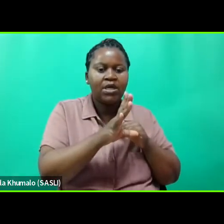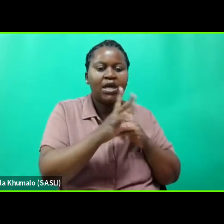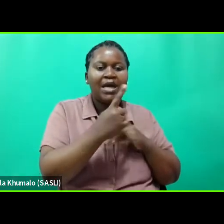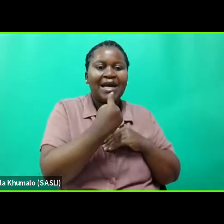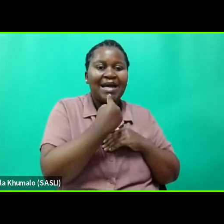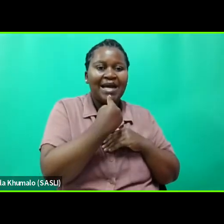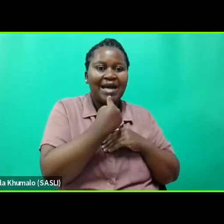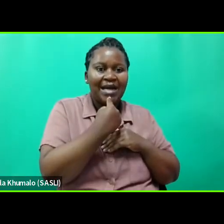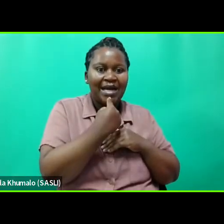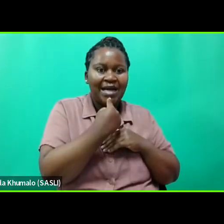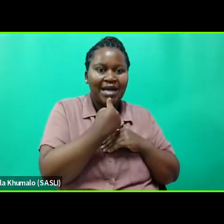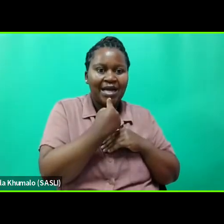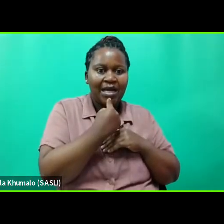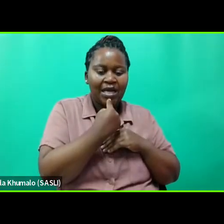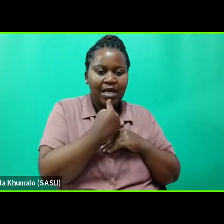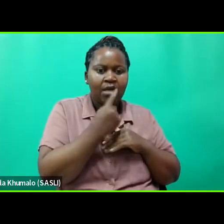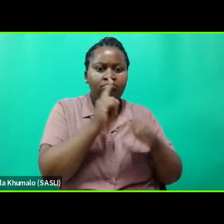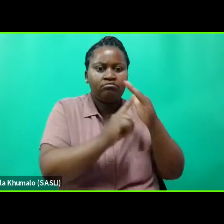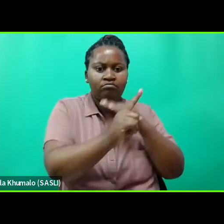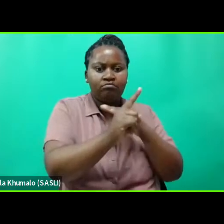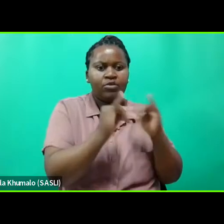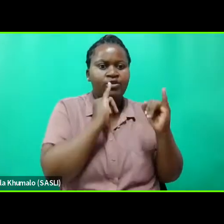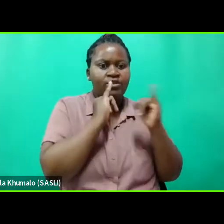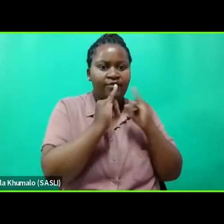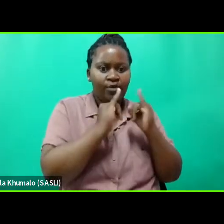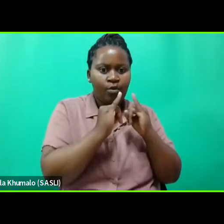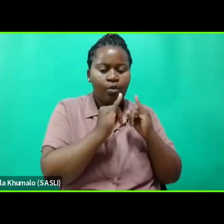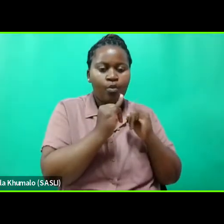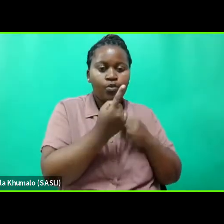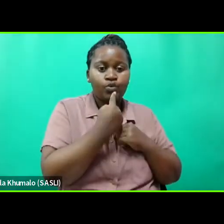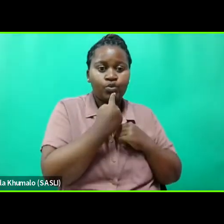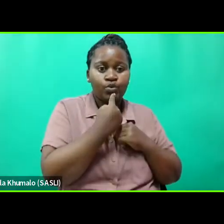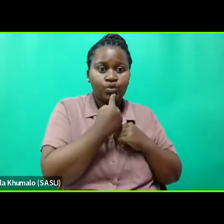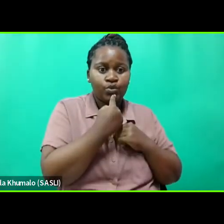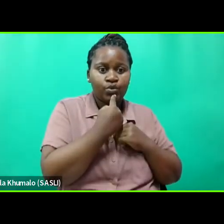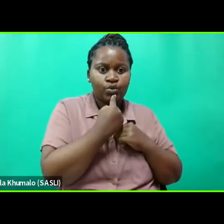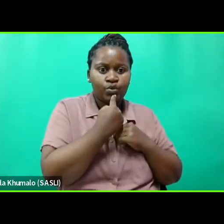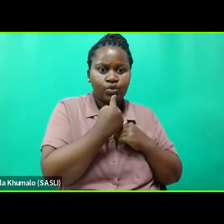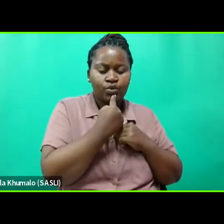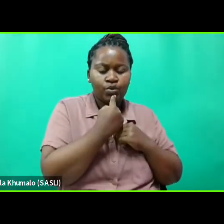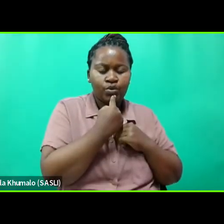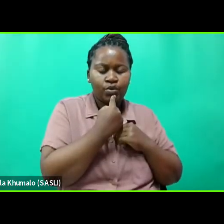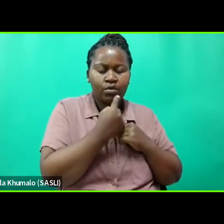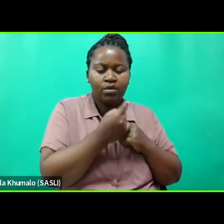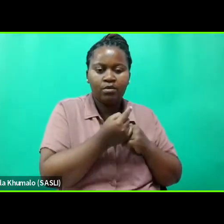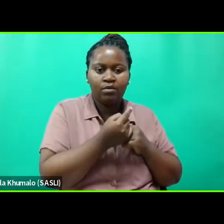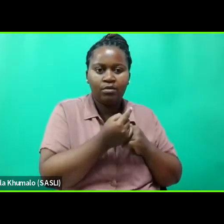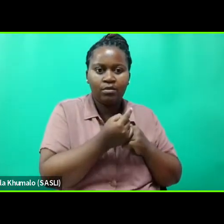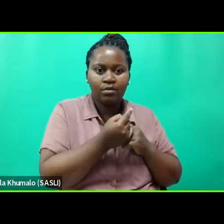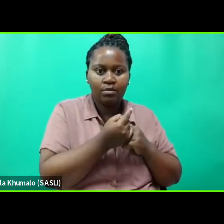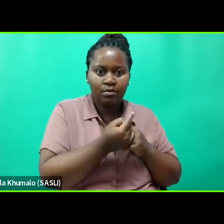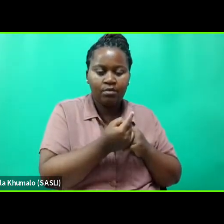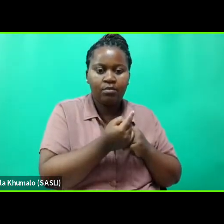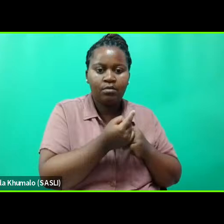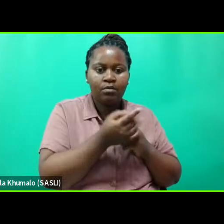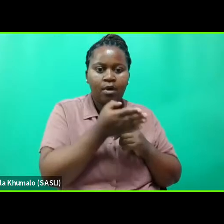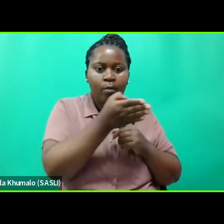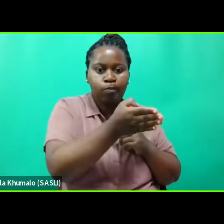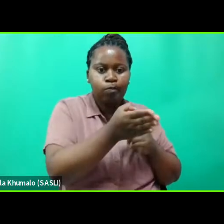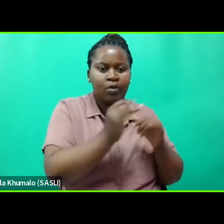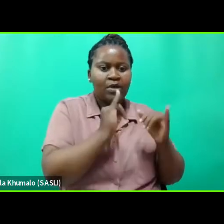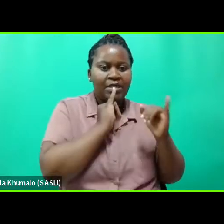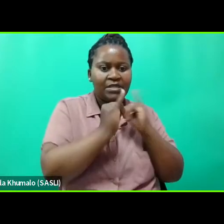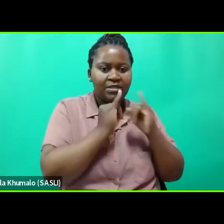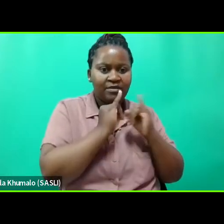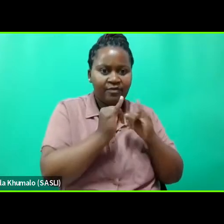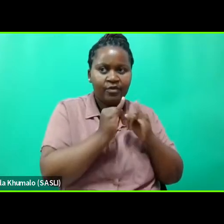without disclosing that I was autistic, with plans of going to the interview disclosing that I'm